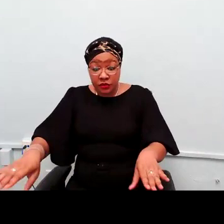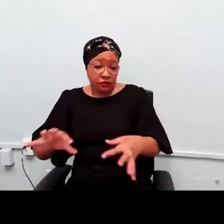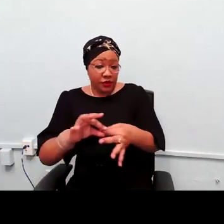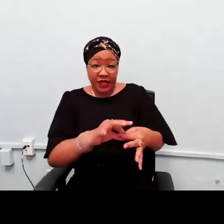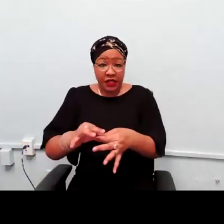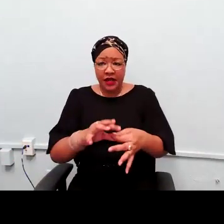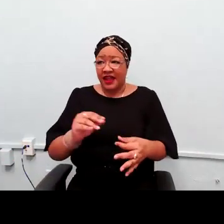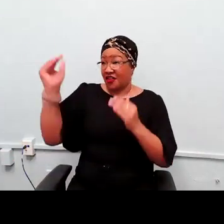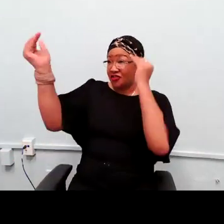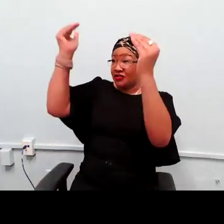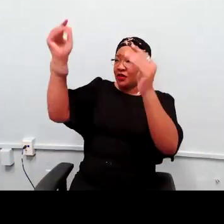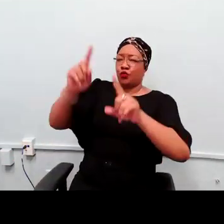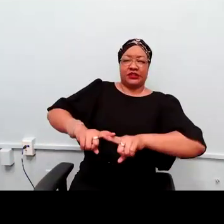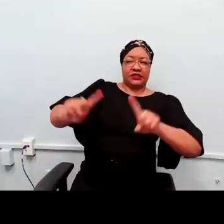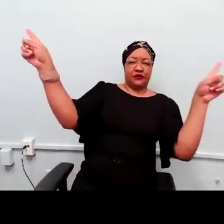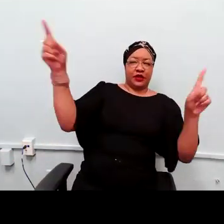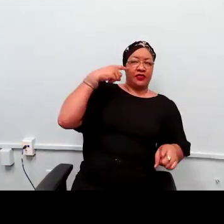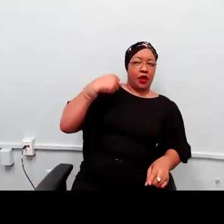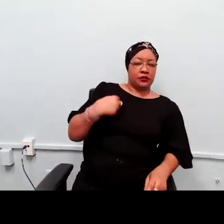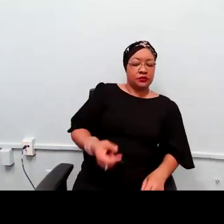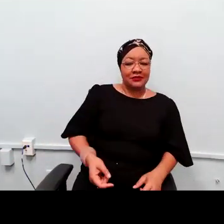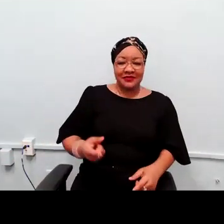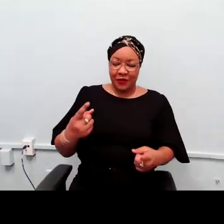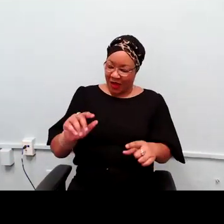planet when I found out otherwise. It was a challenge.